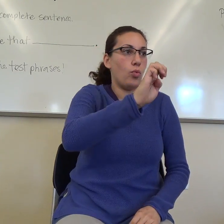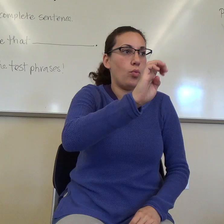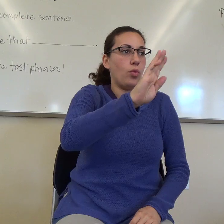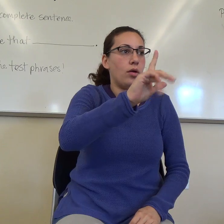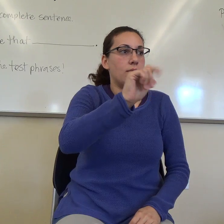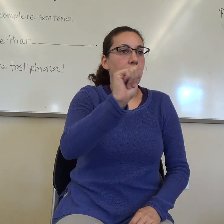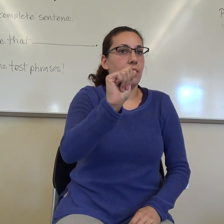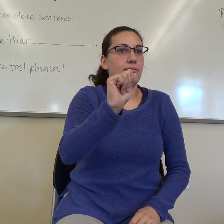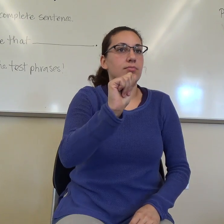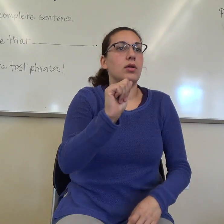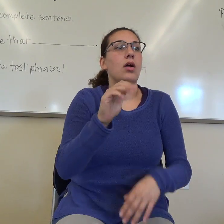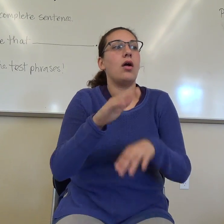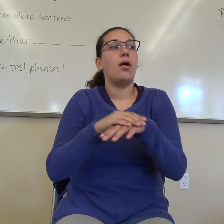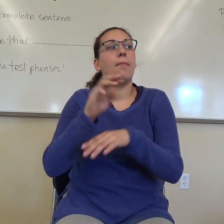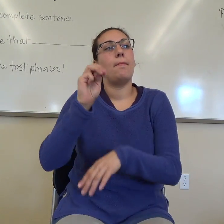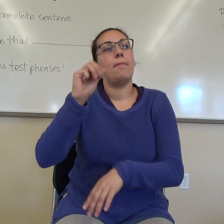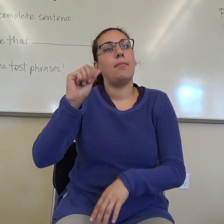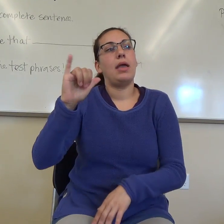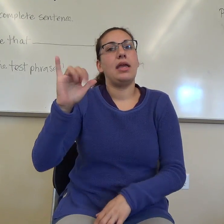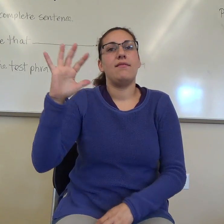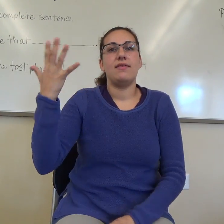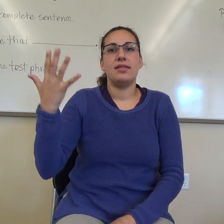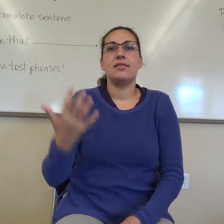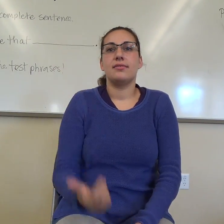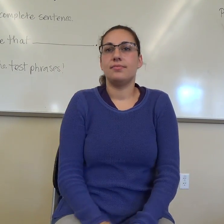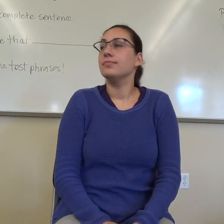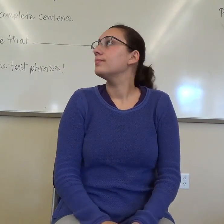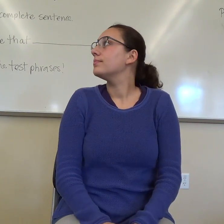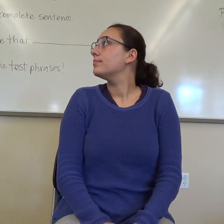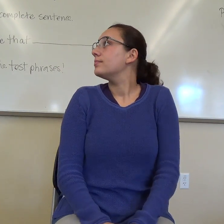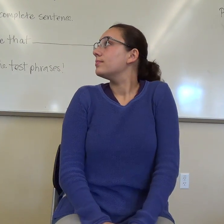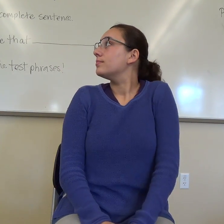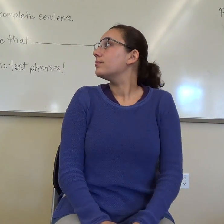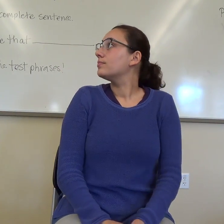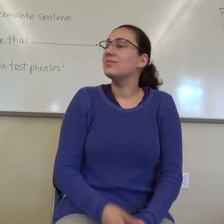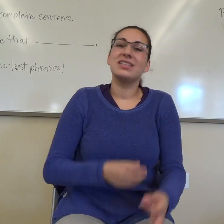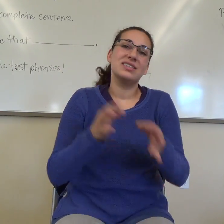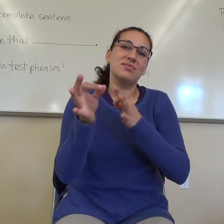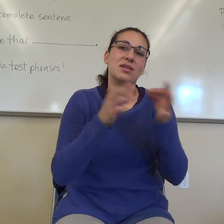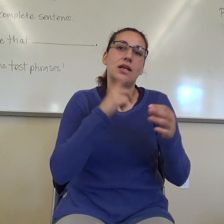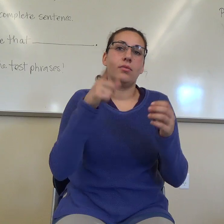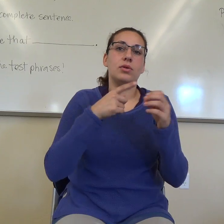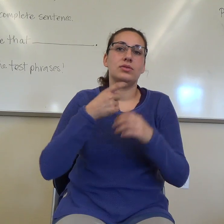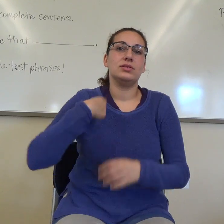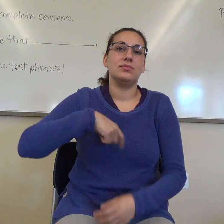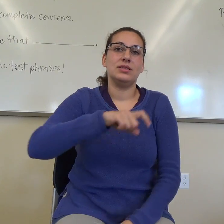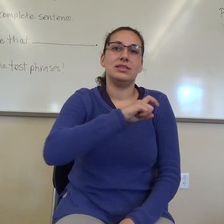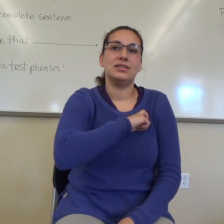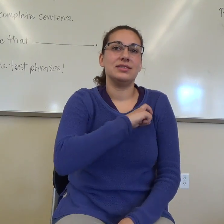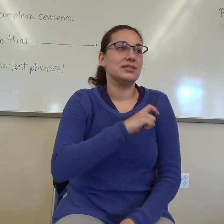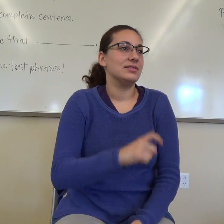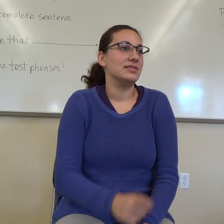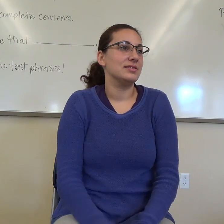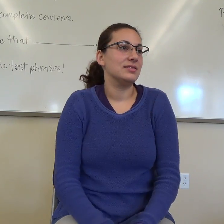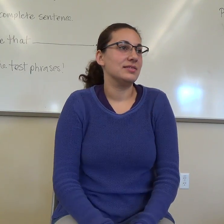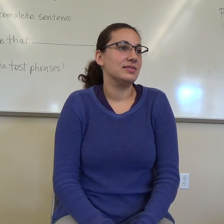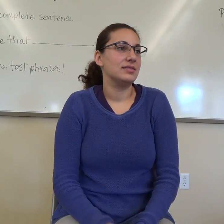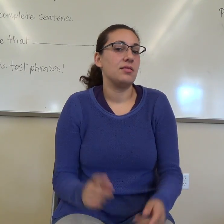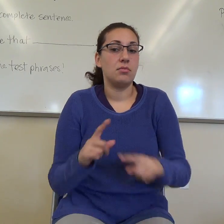May 5th. Now this person is kind of going into Spanglish here, but that's all right. Usually I make you stay in English, but that's okay.